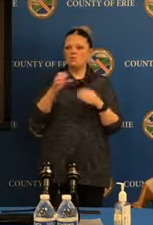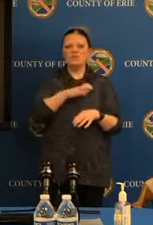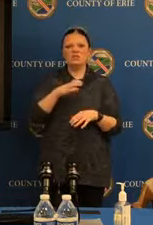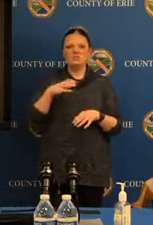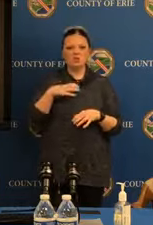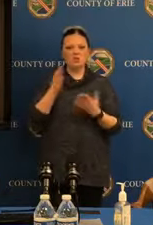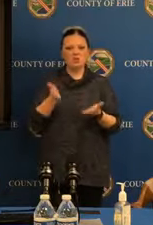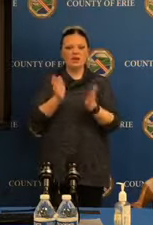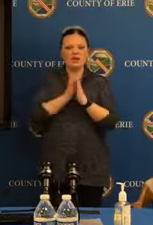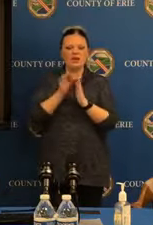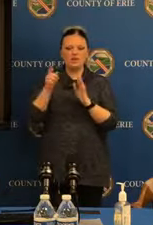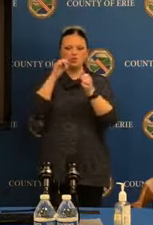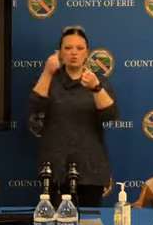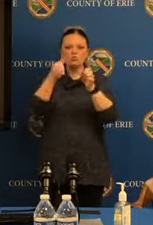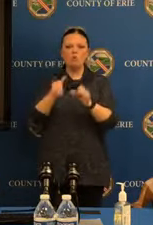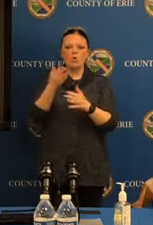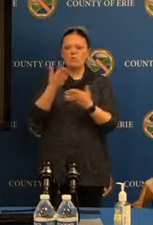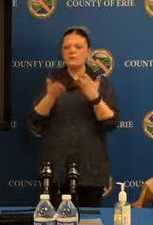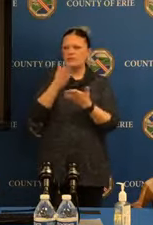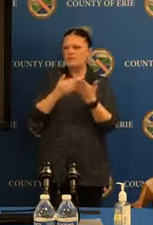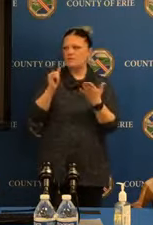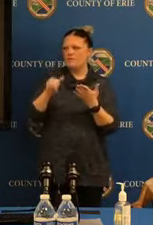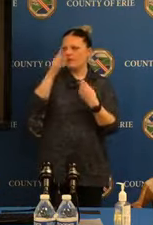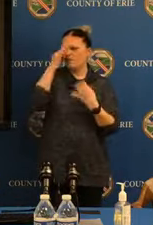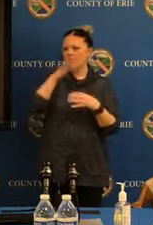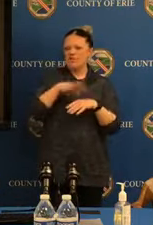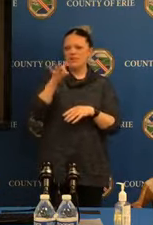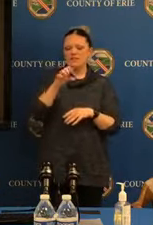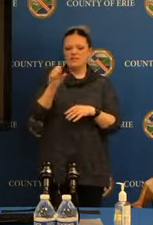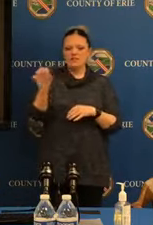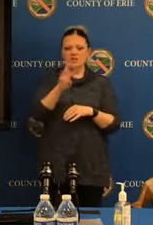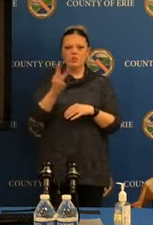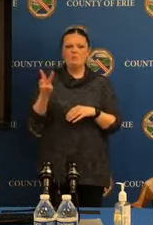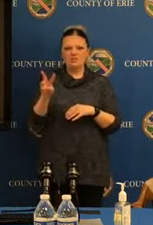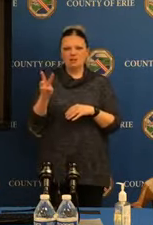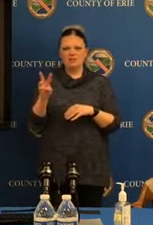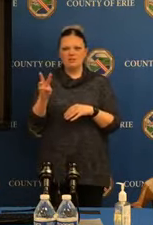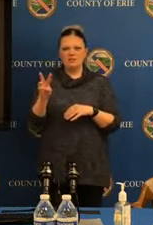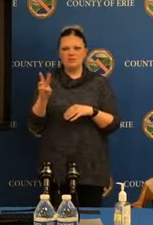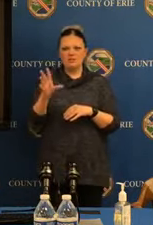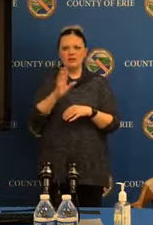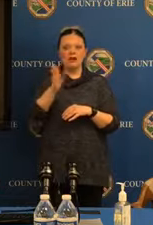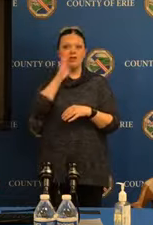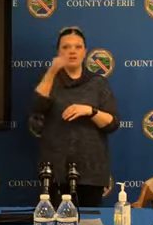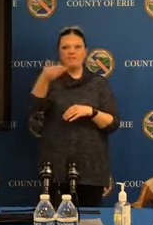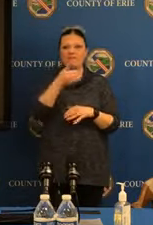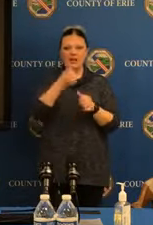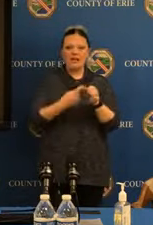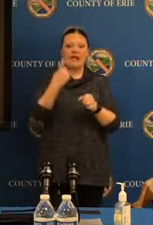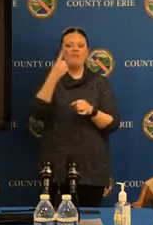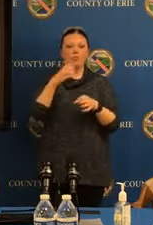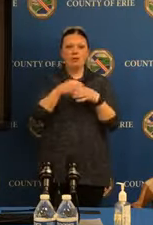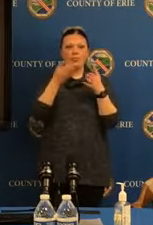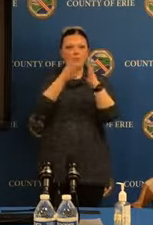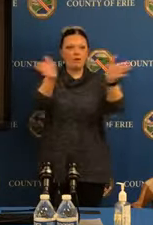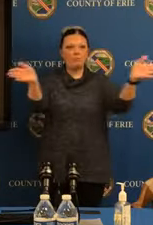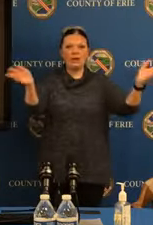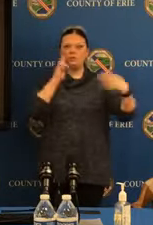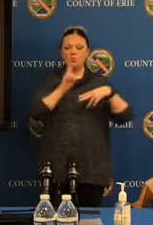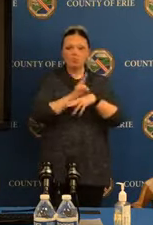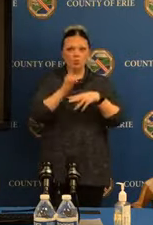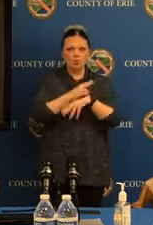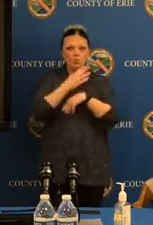to post some of that information on DSS's website. I will invite really everyone in the public to